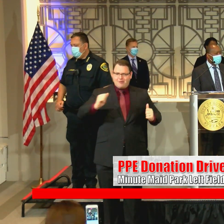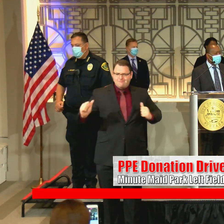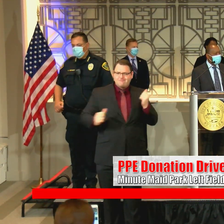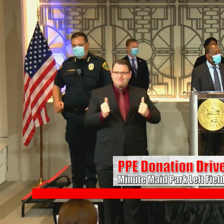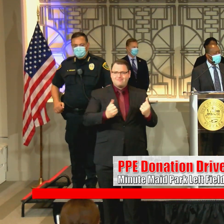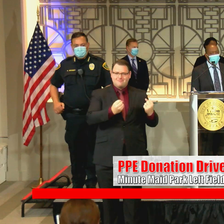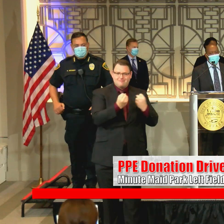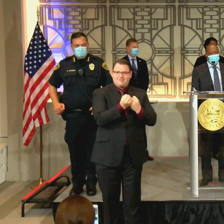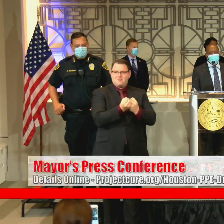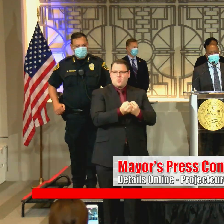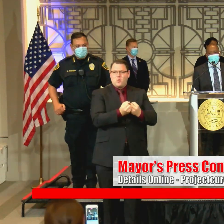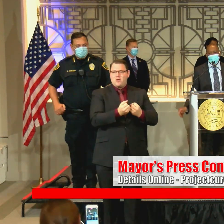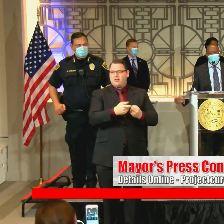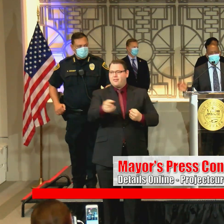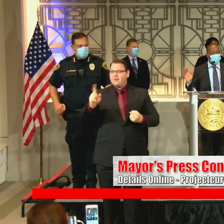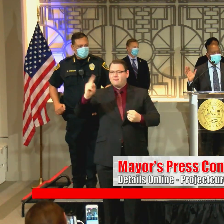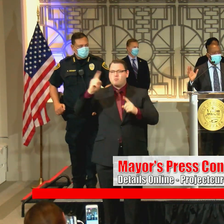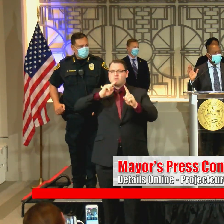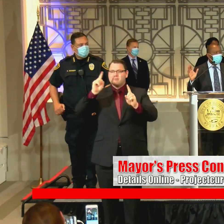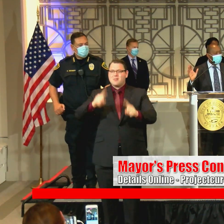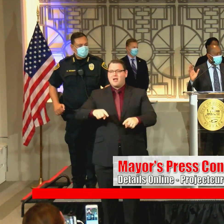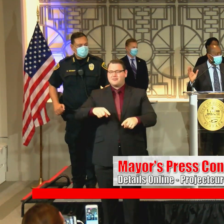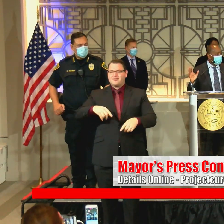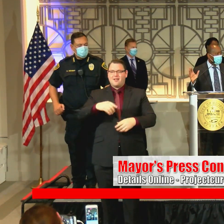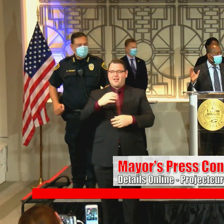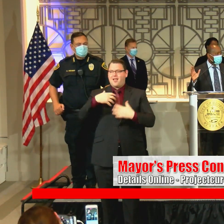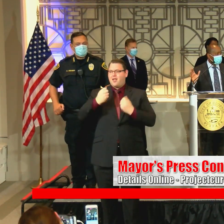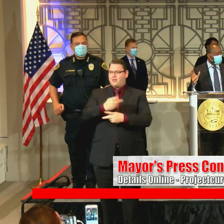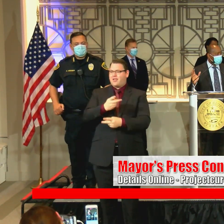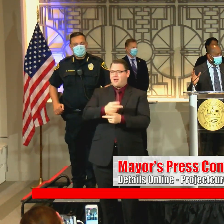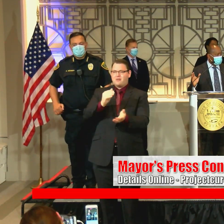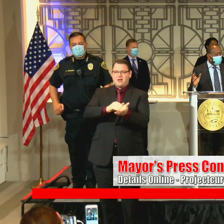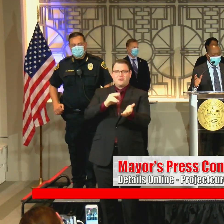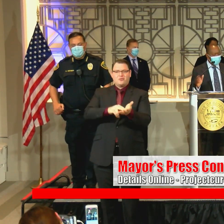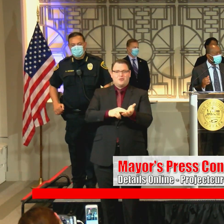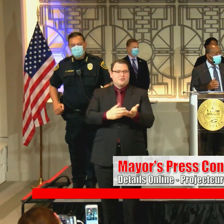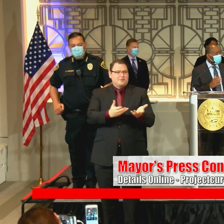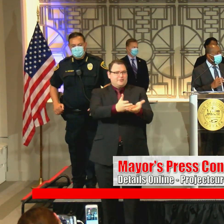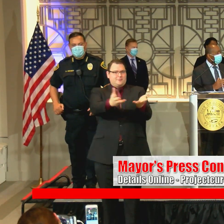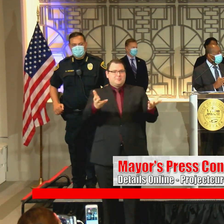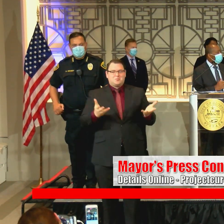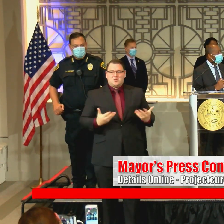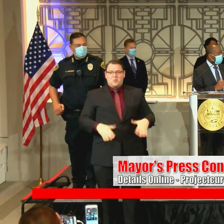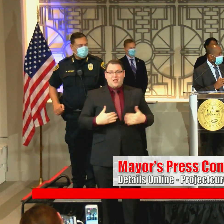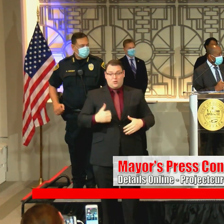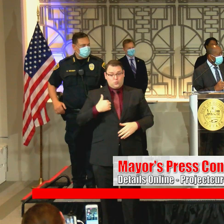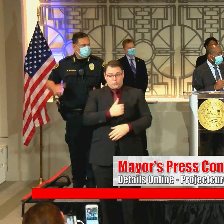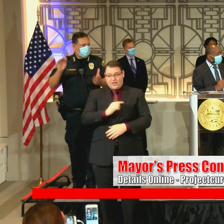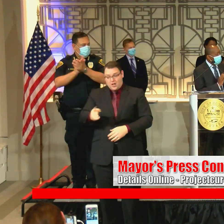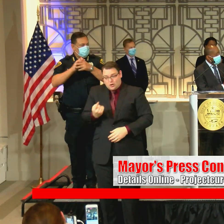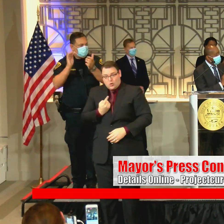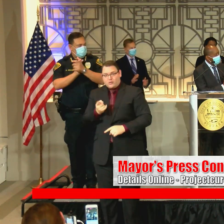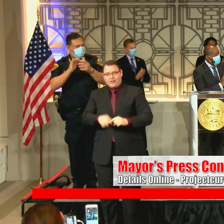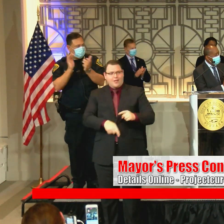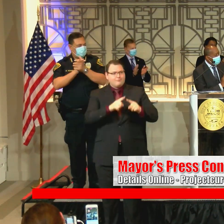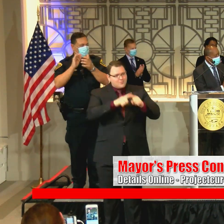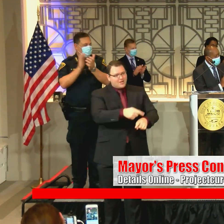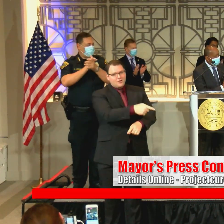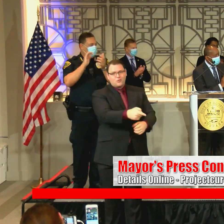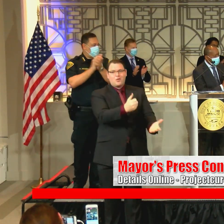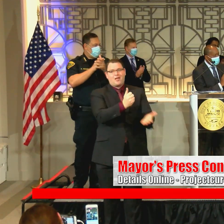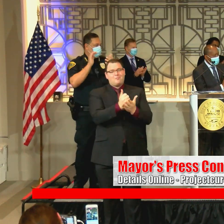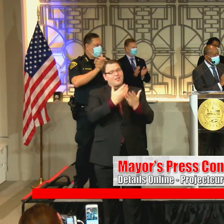healthcare providers. And quite frankly, the City of Houston could not afford to do it just on its own. So let me thank you all again from the very depth